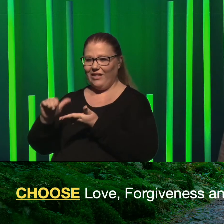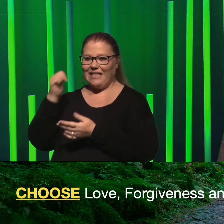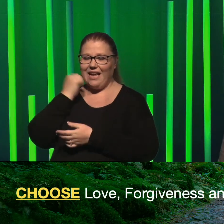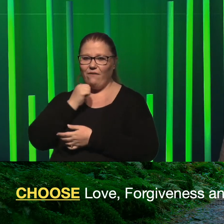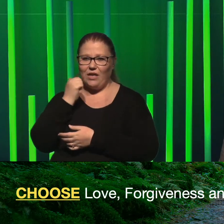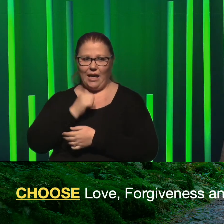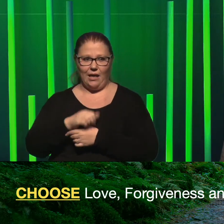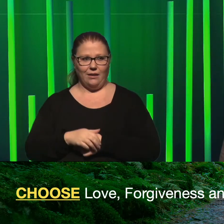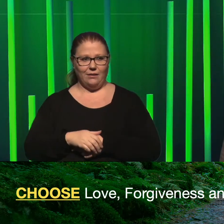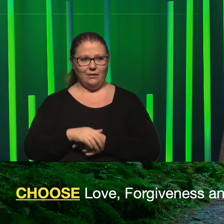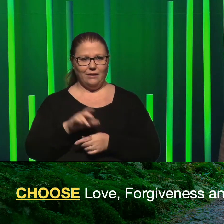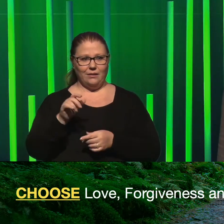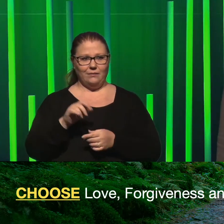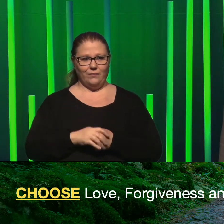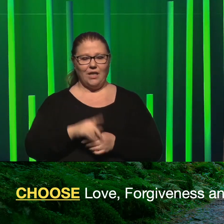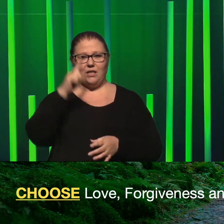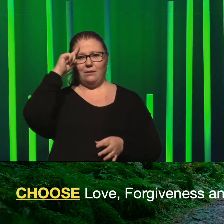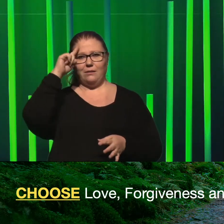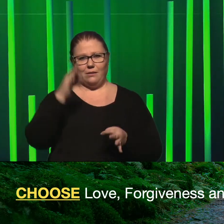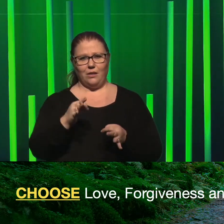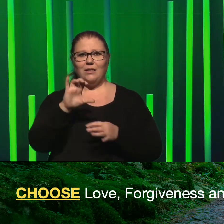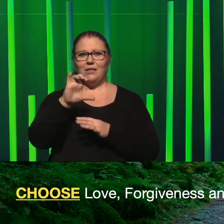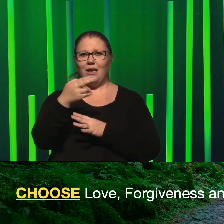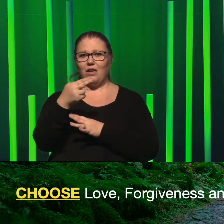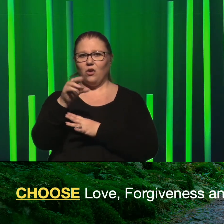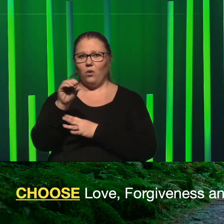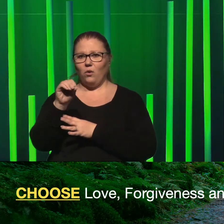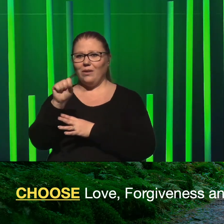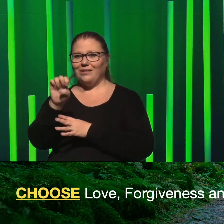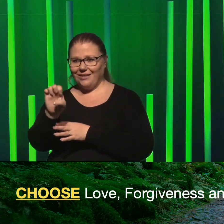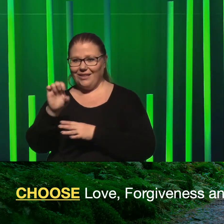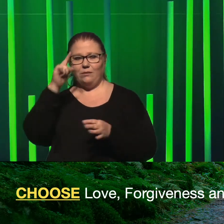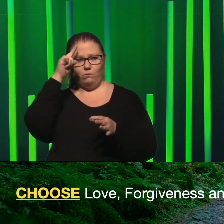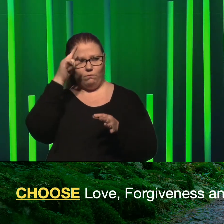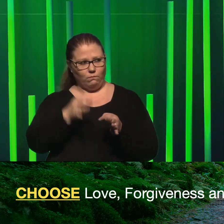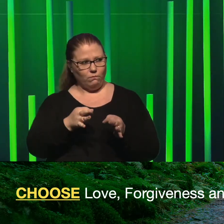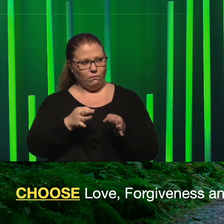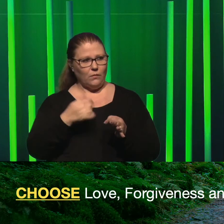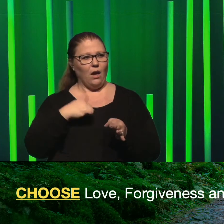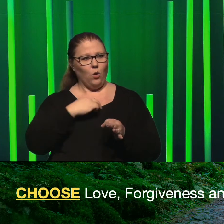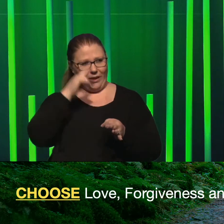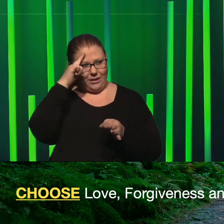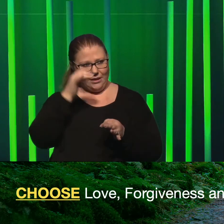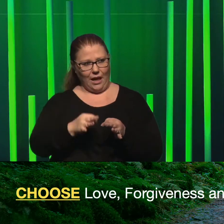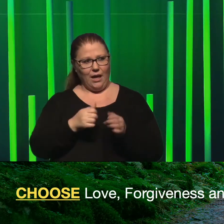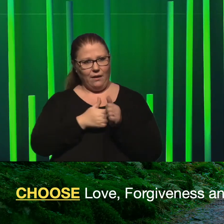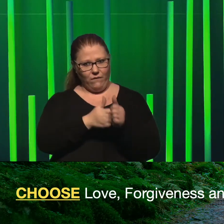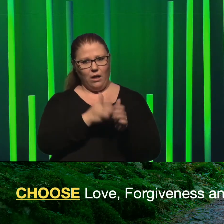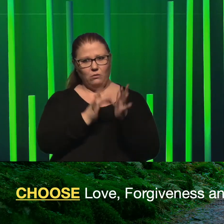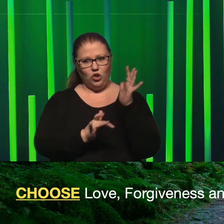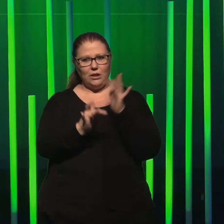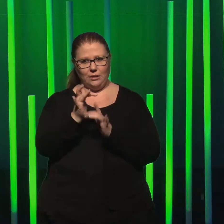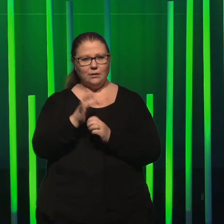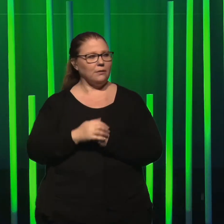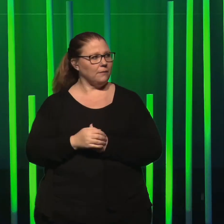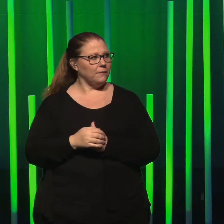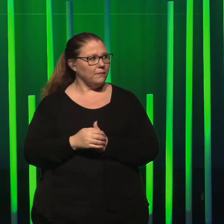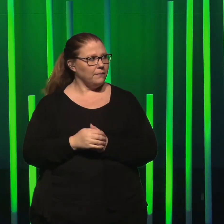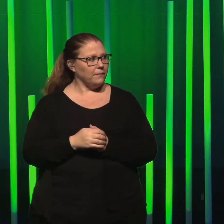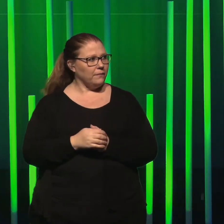It's choose, right? That's the key word there, choose. We wake up in the morning and we choose to follow Jesus.